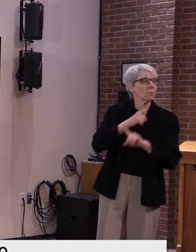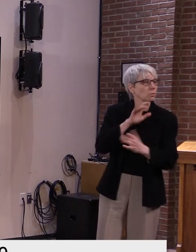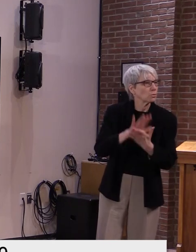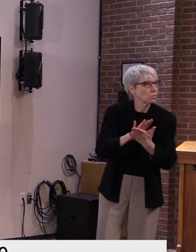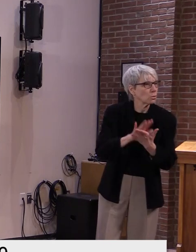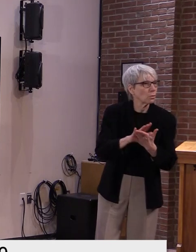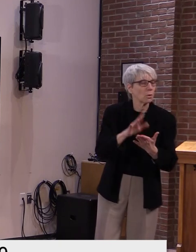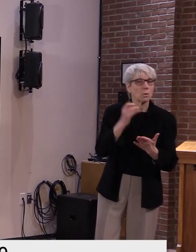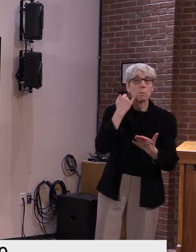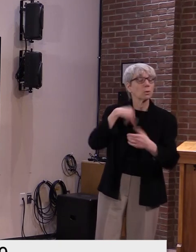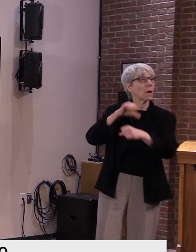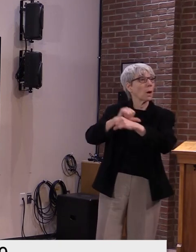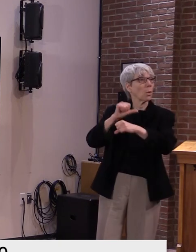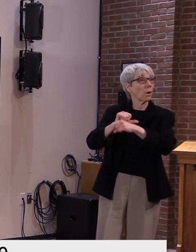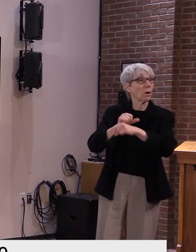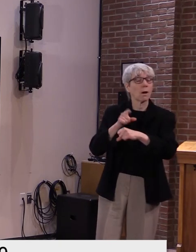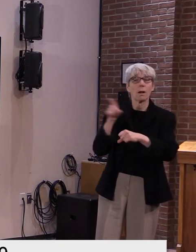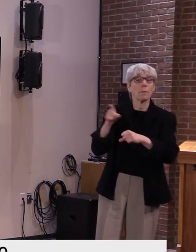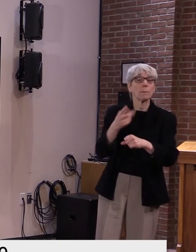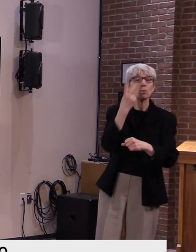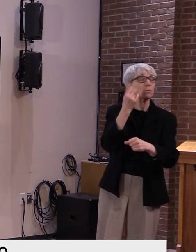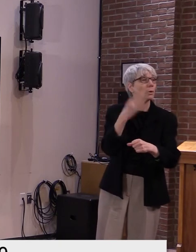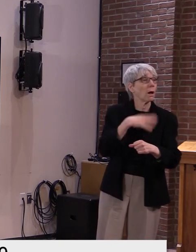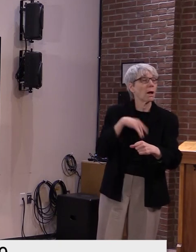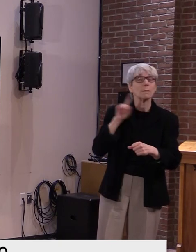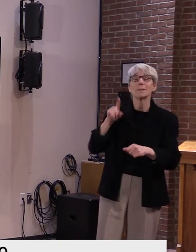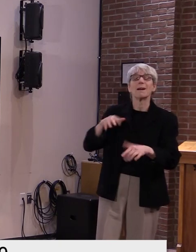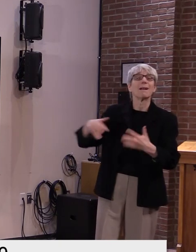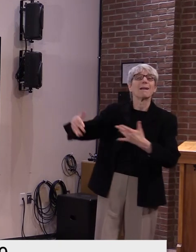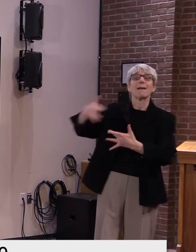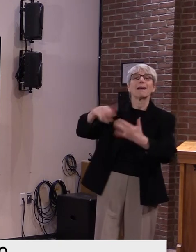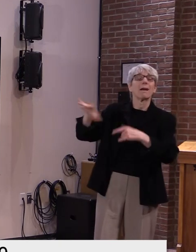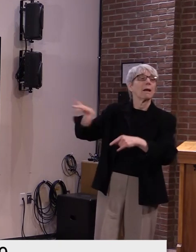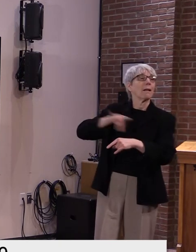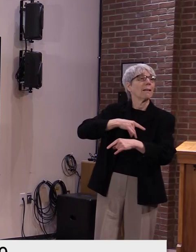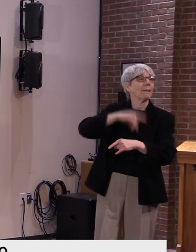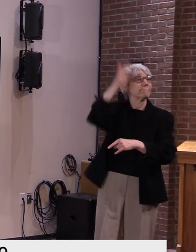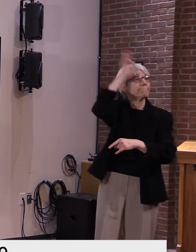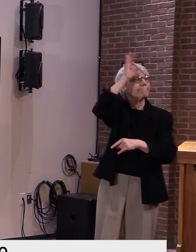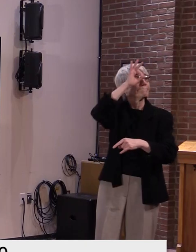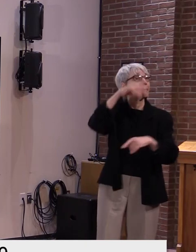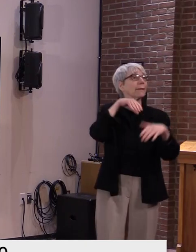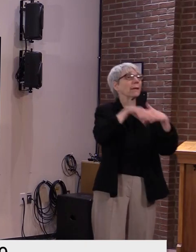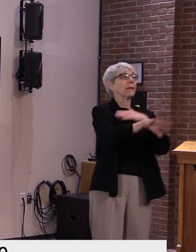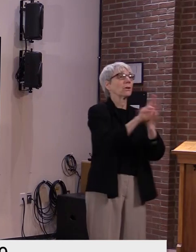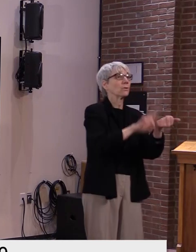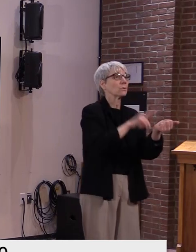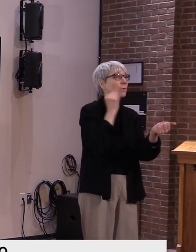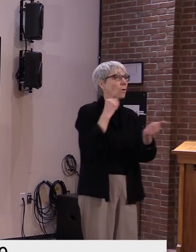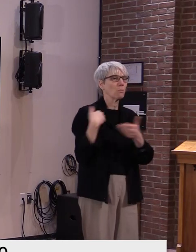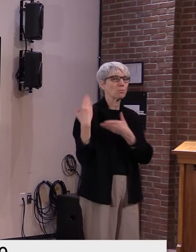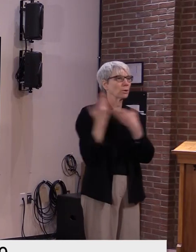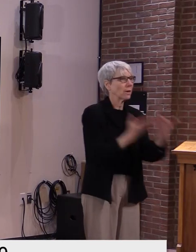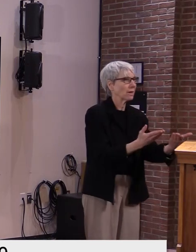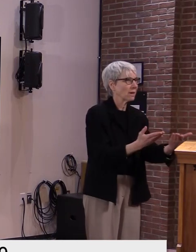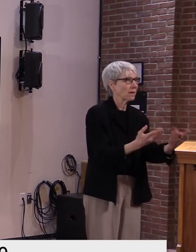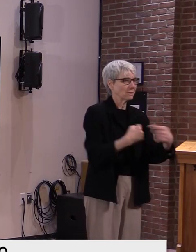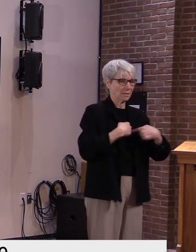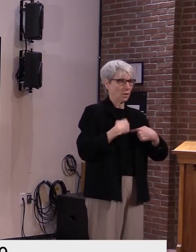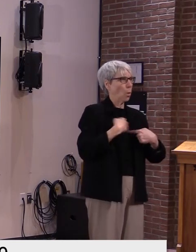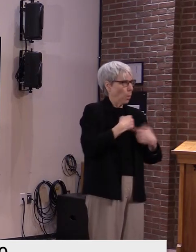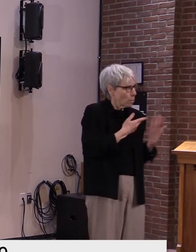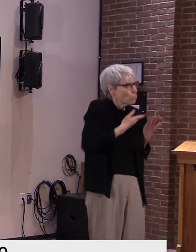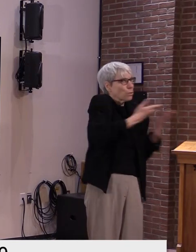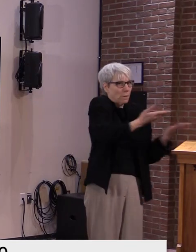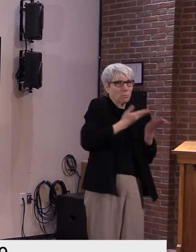we look like our community, so with regard to virus. So the reality is, spring